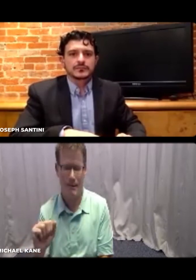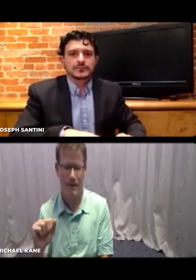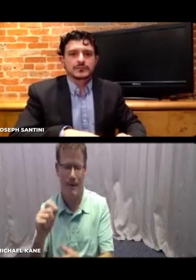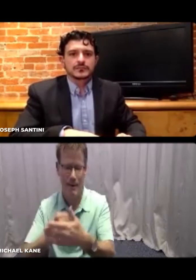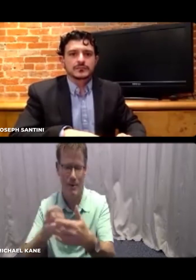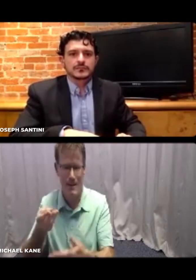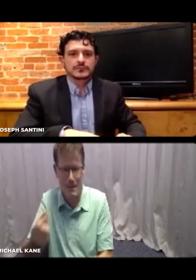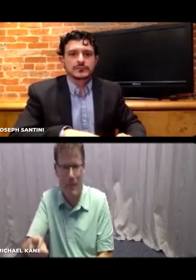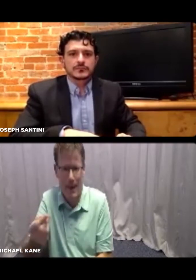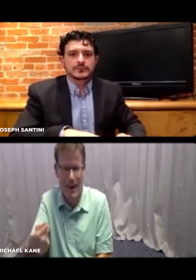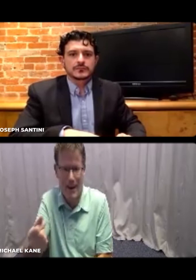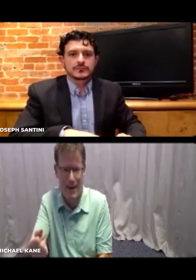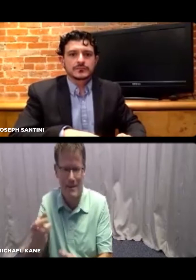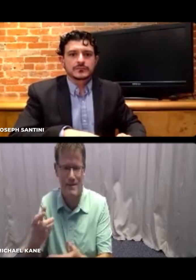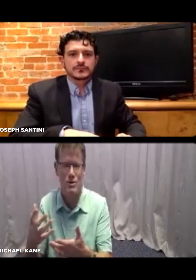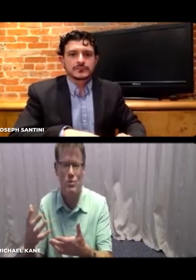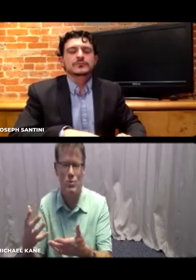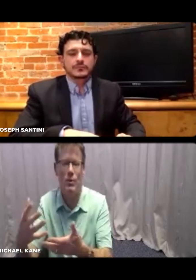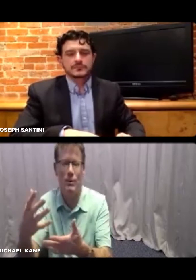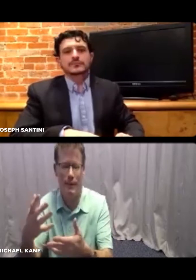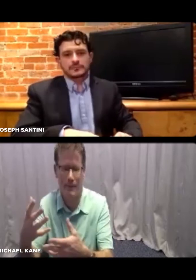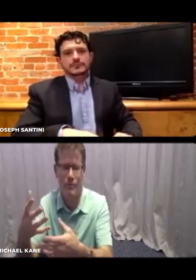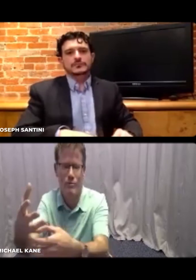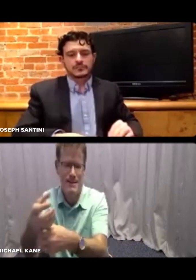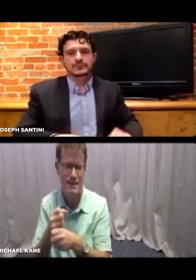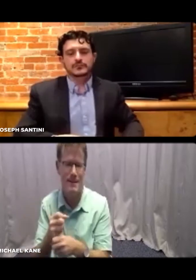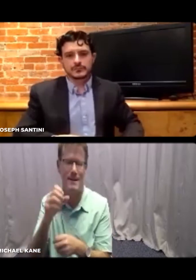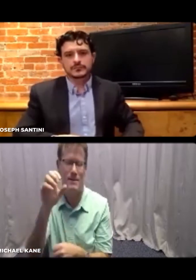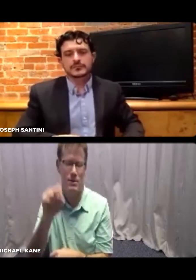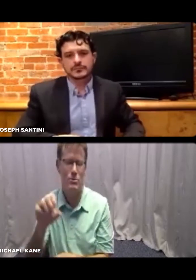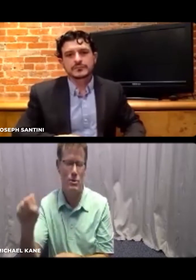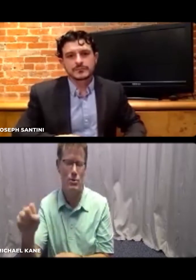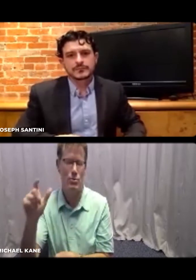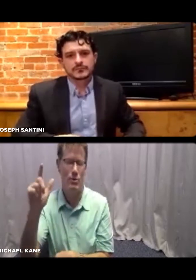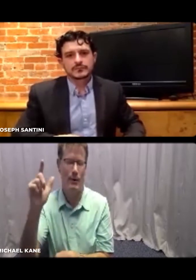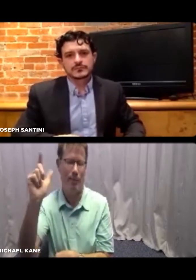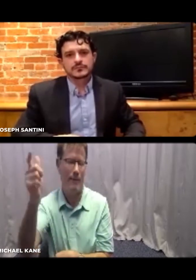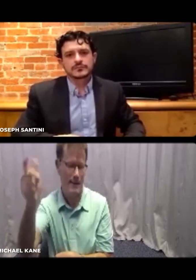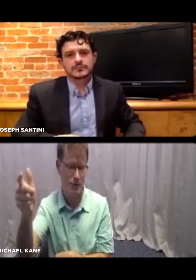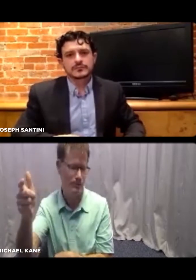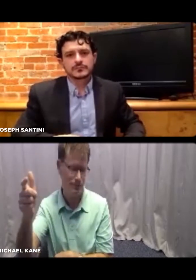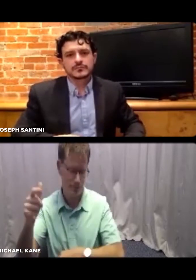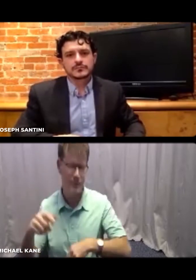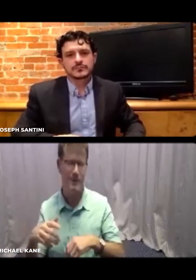FICA. You have to pay into that in order to receive Social Security later.